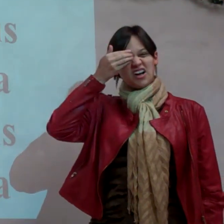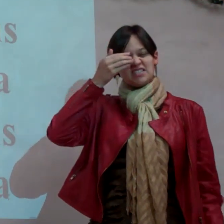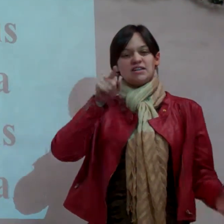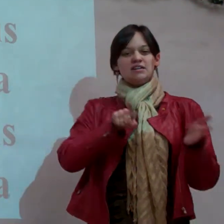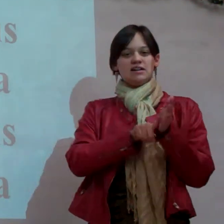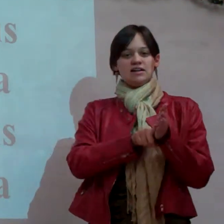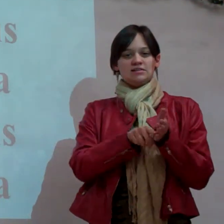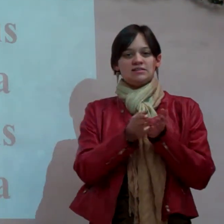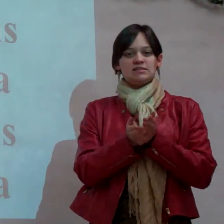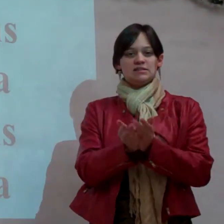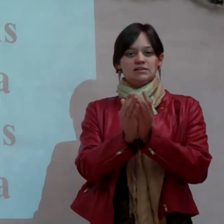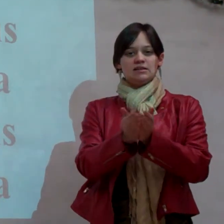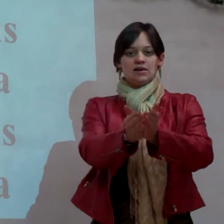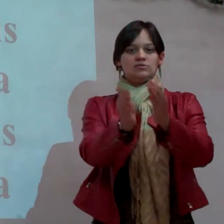Pirata est nauta